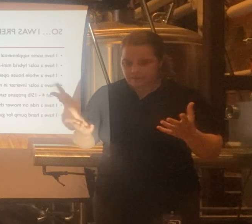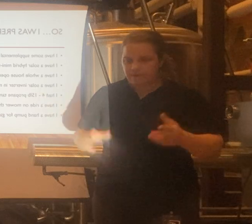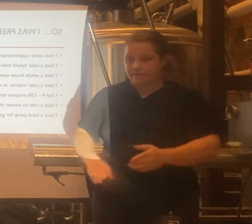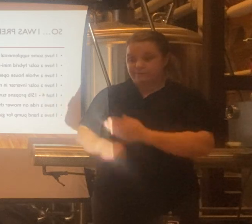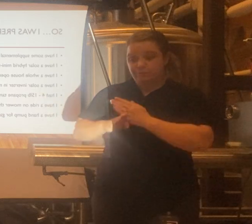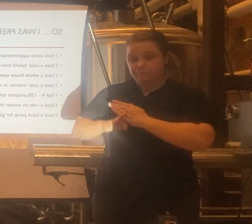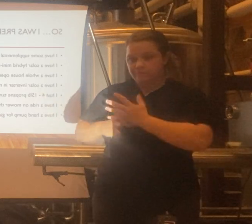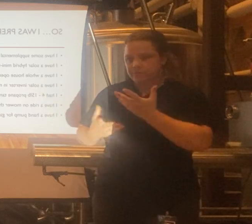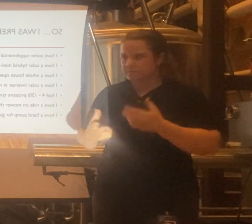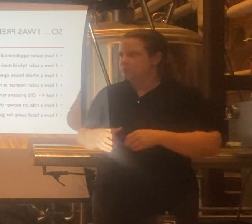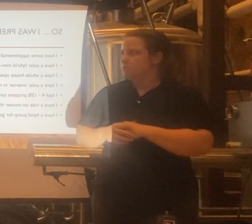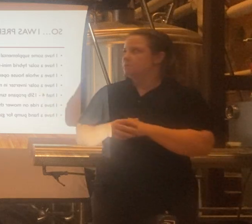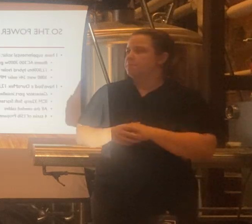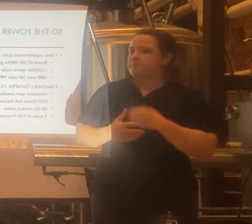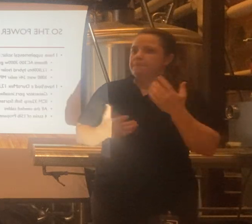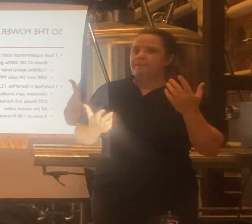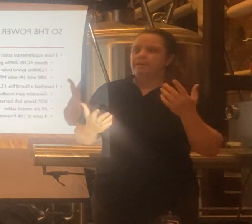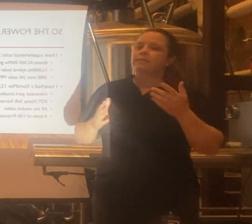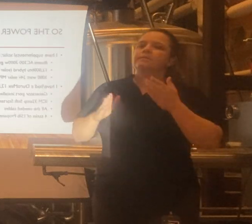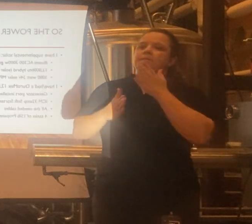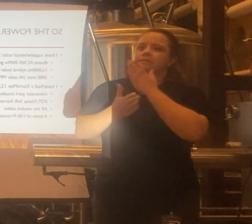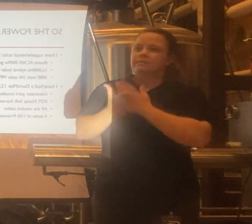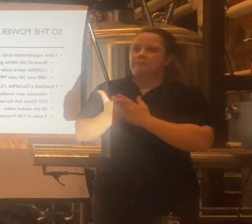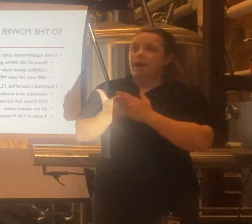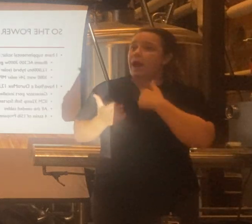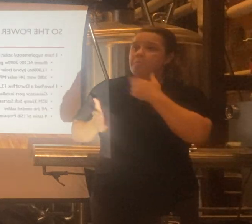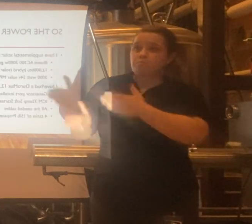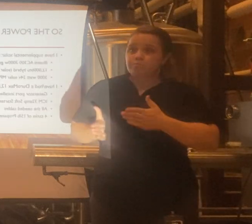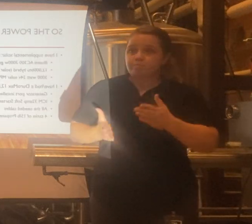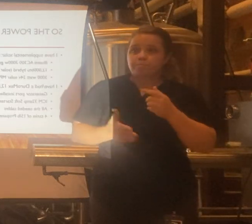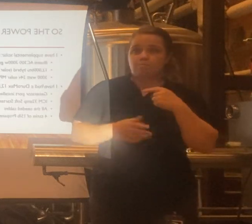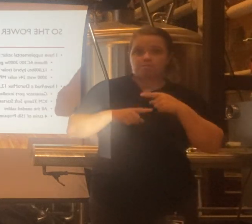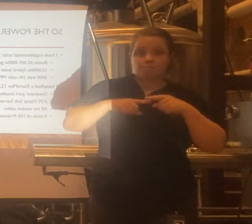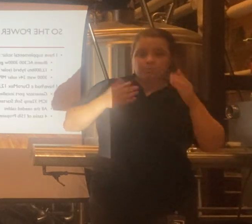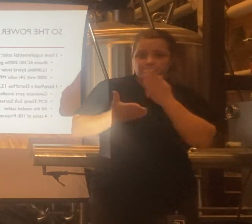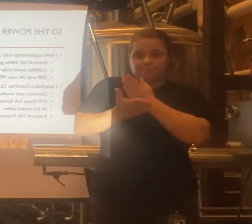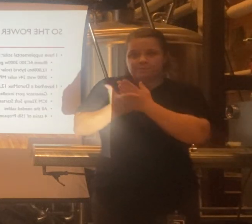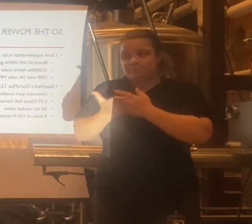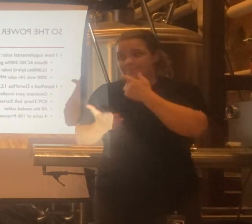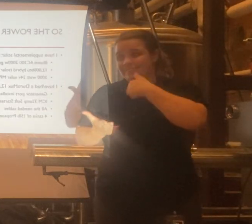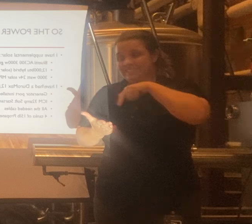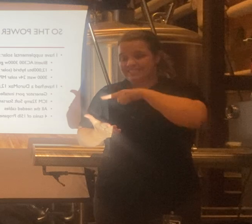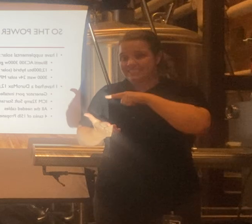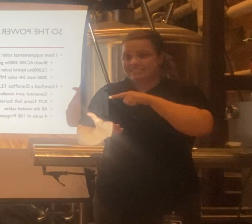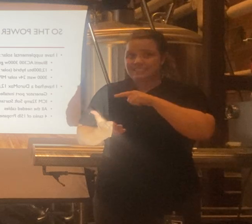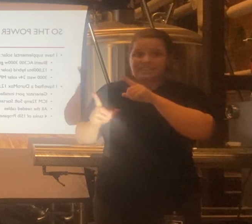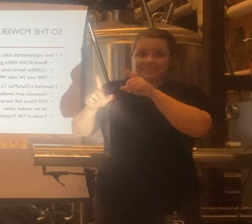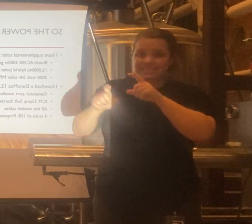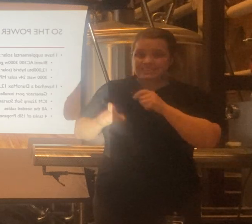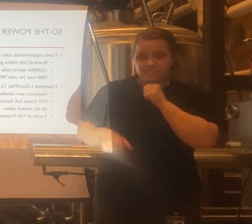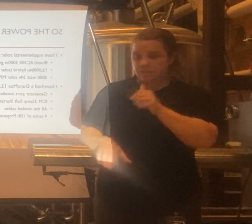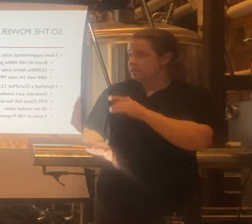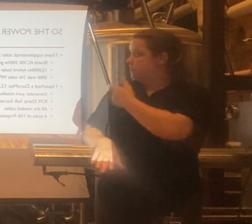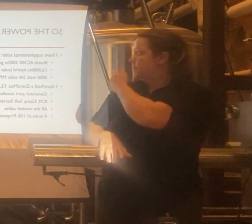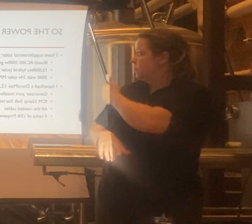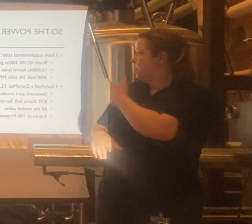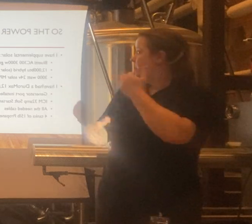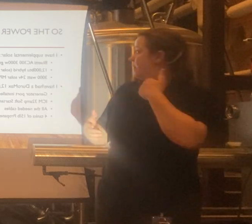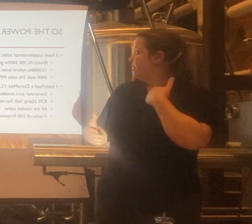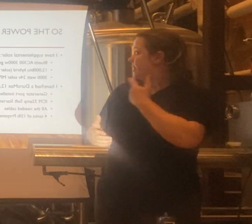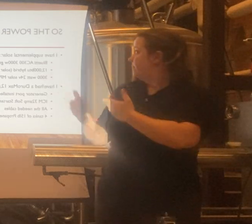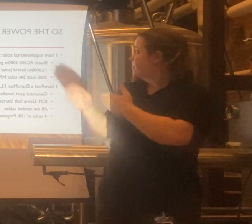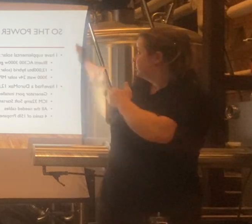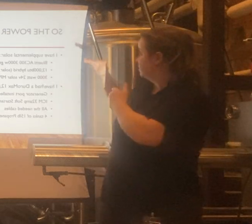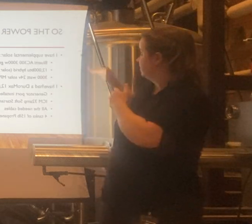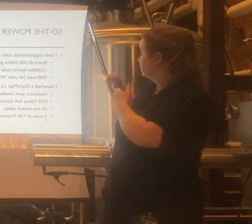prepared, but some of this I never tested. So the power's out, now what? Right? I've got the Blue Eddy in the office space. I've got the